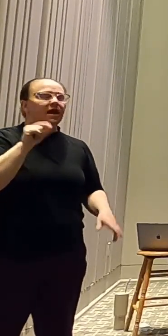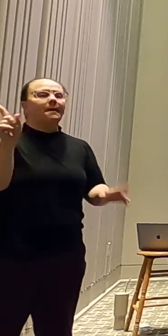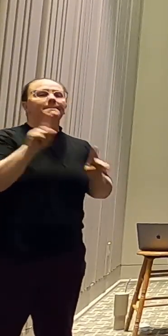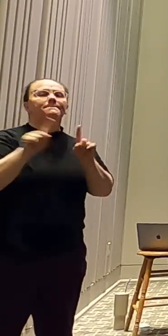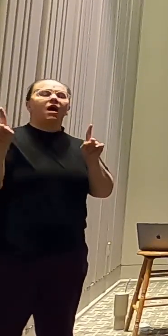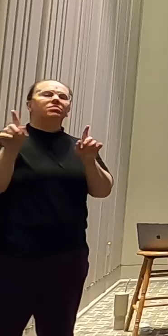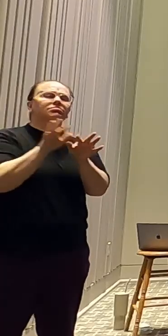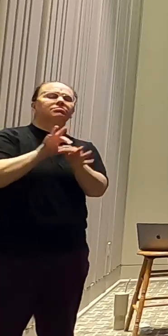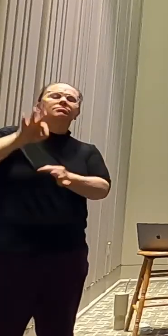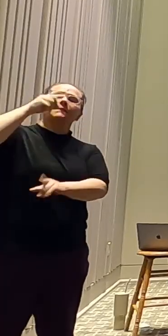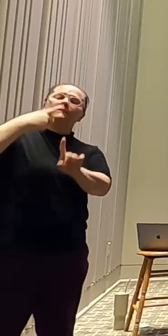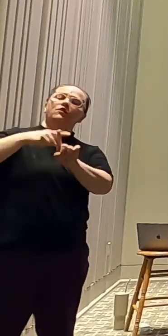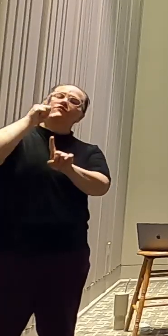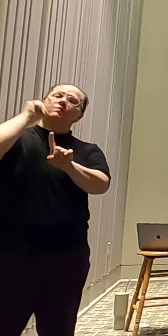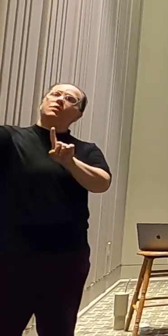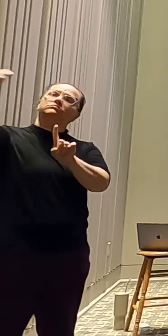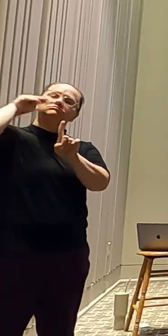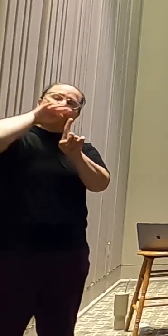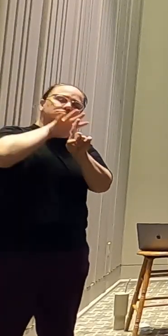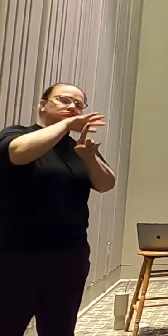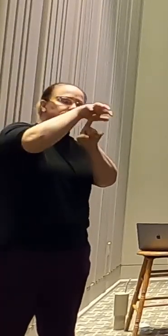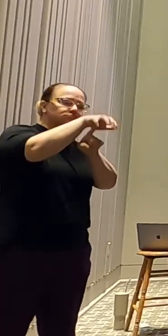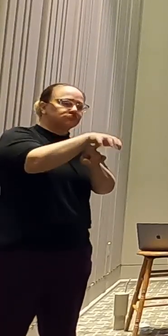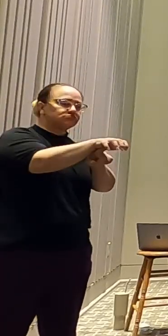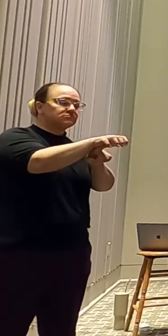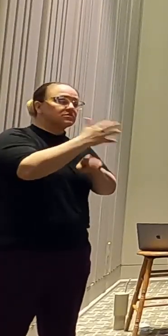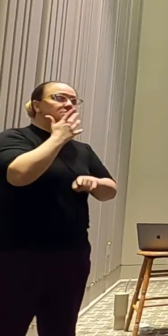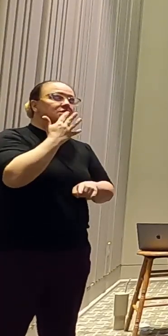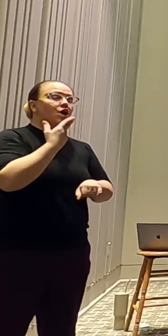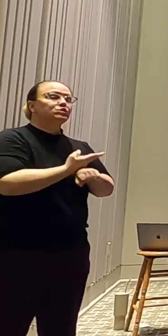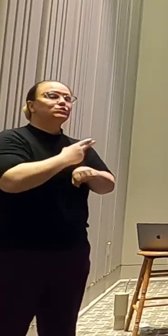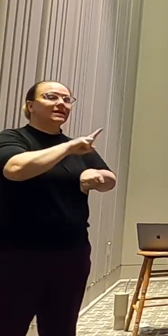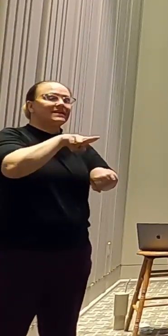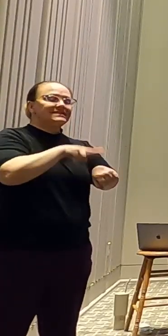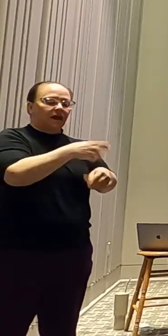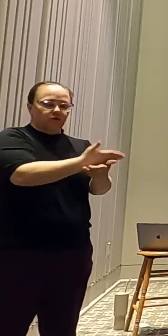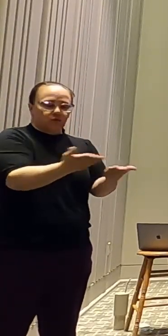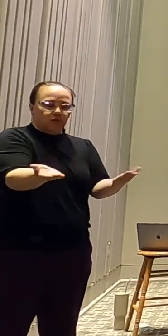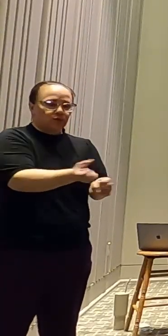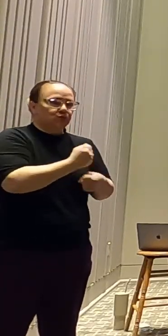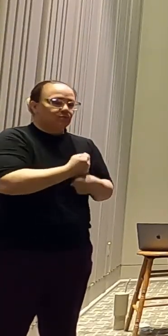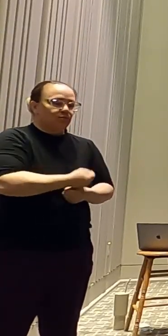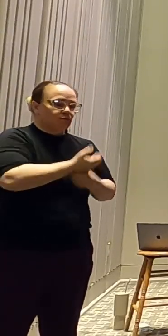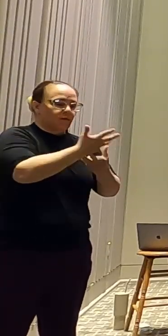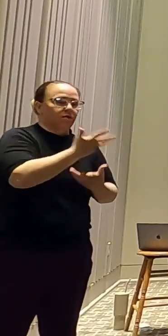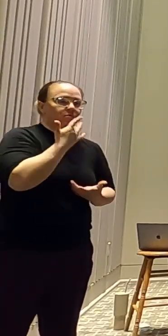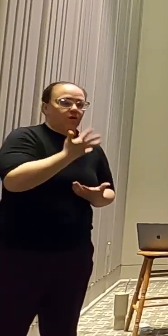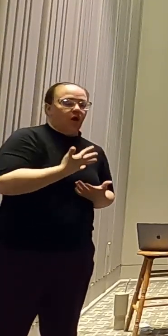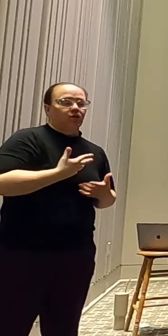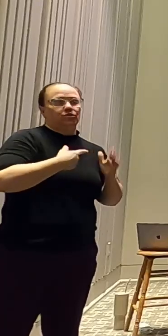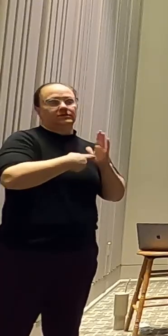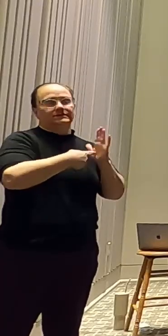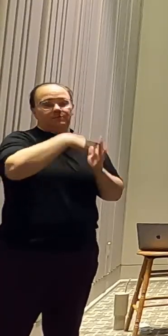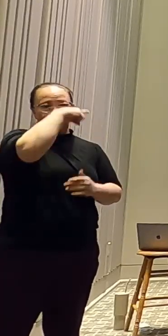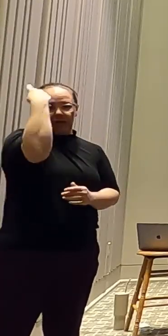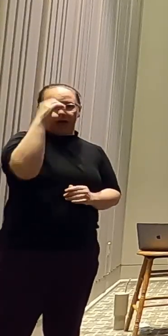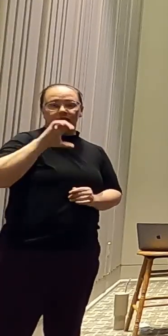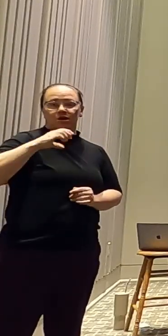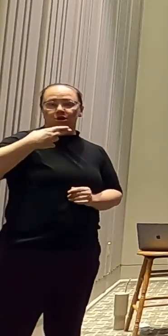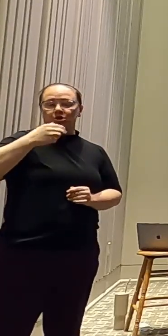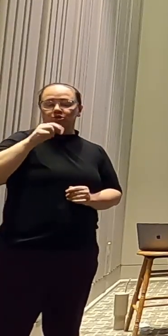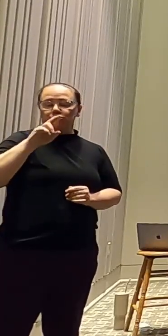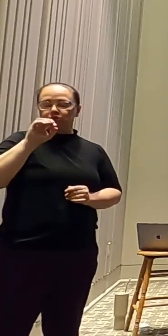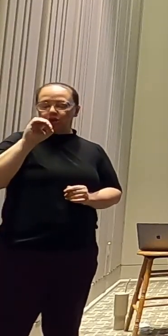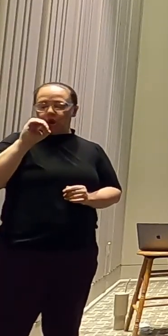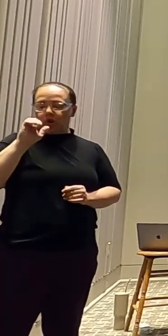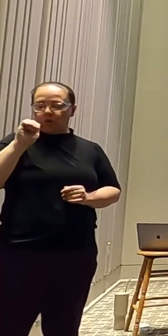and its spirit. The colors are created with natural pigments and minerals like charcoal for the black, red ochre for the red, and the